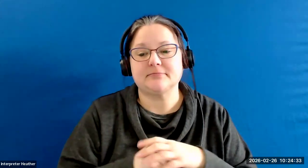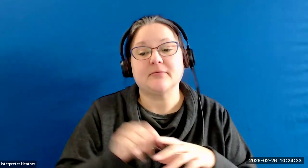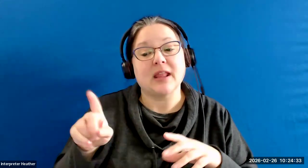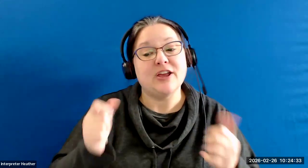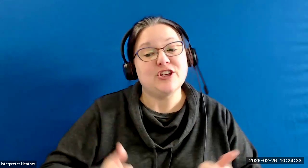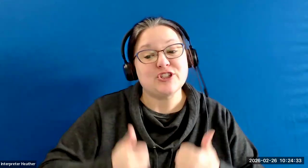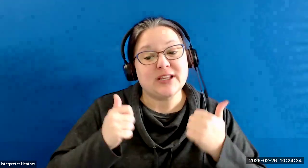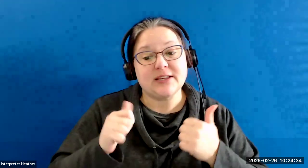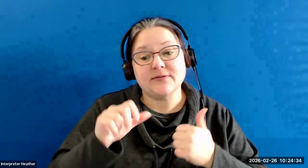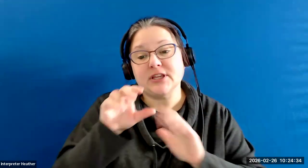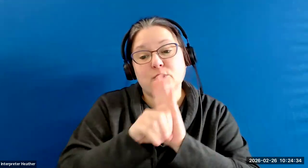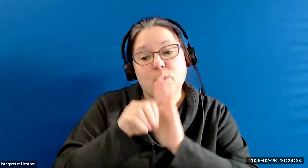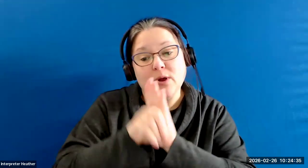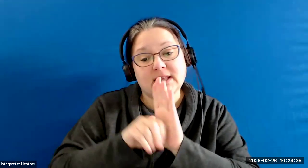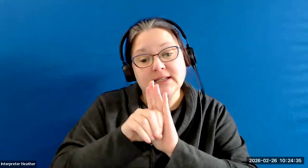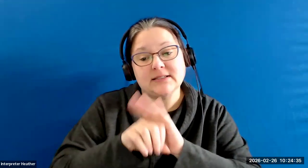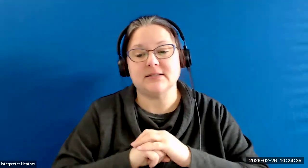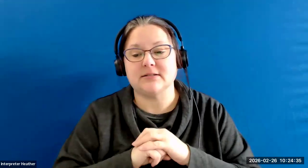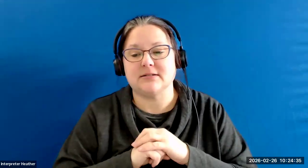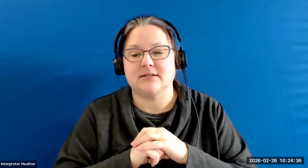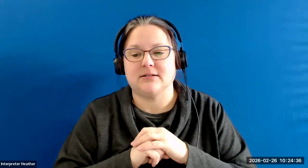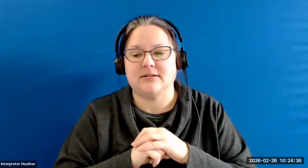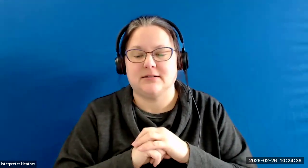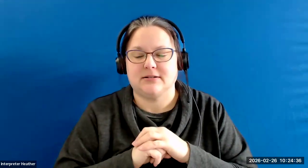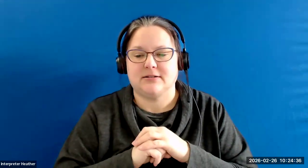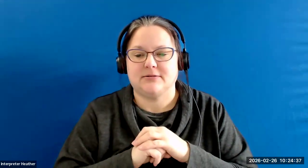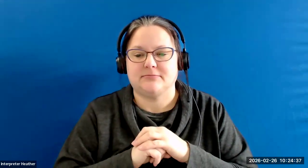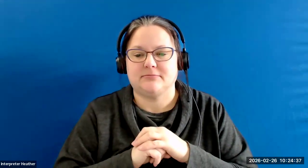She lives in New Orleans. Wilbancha.